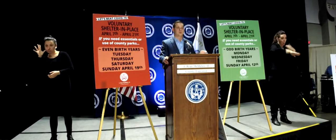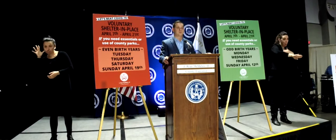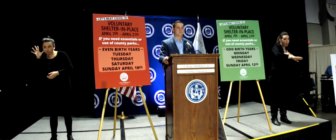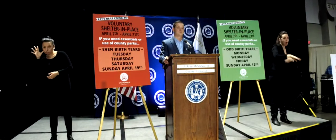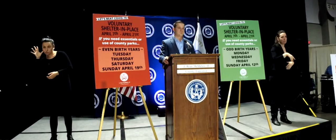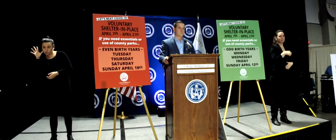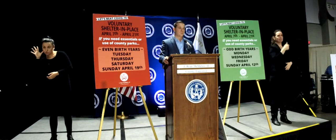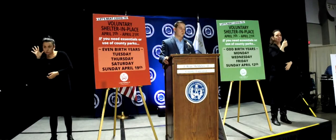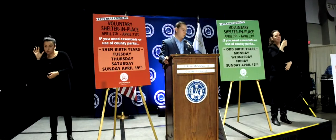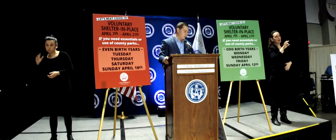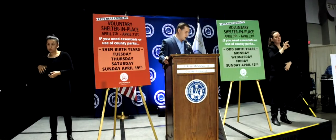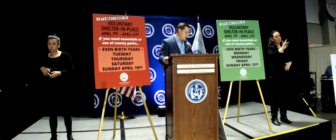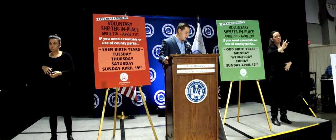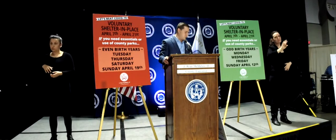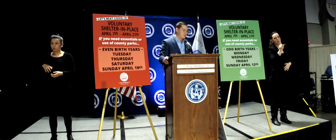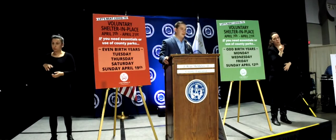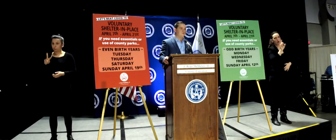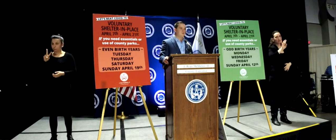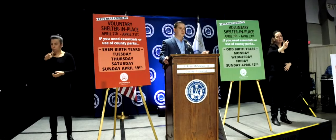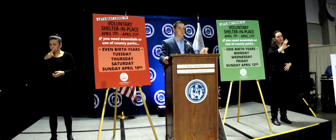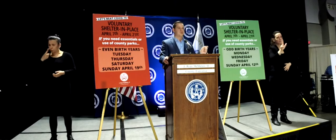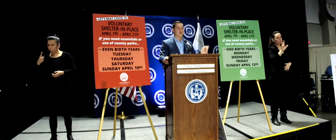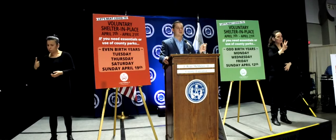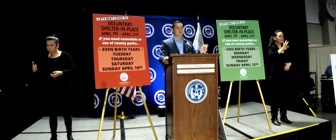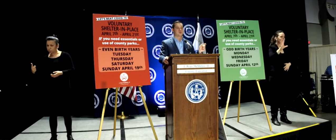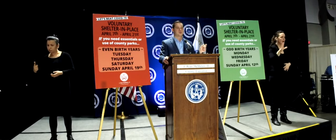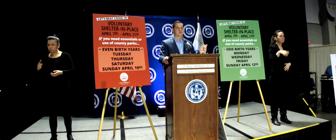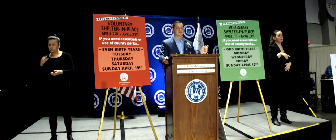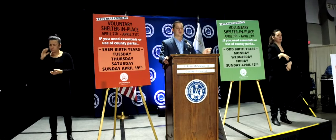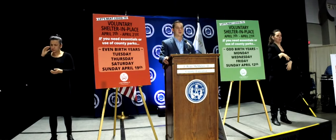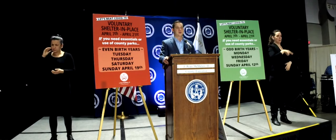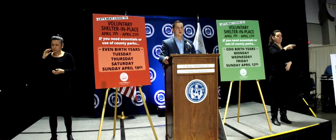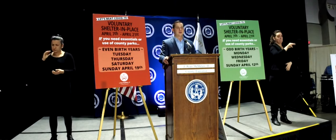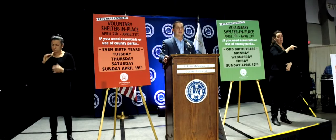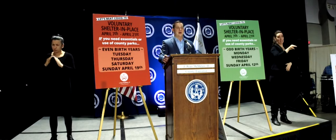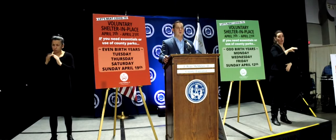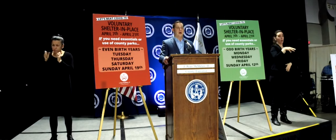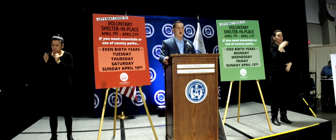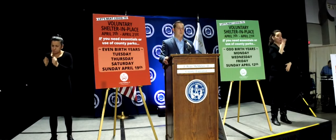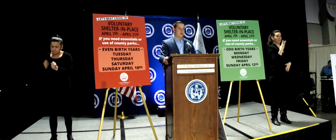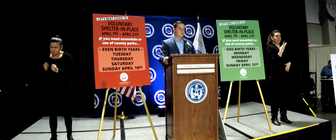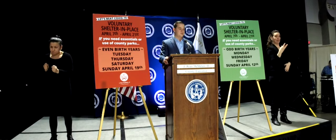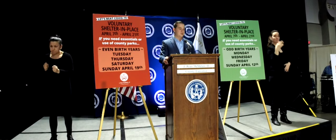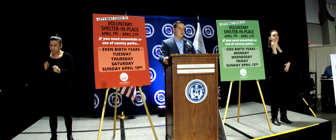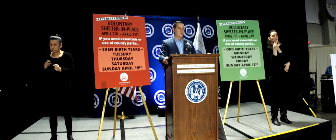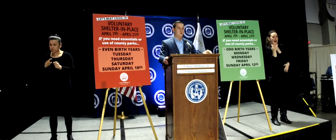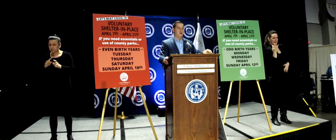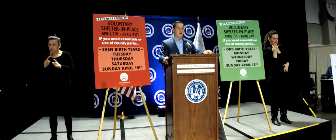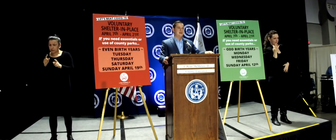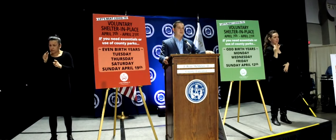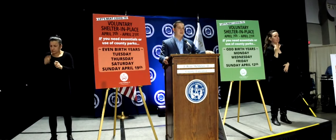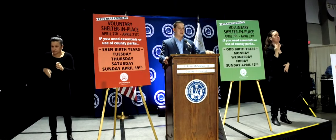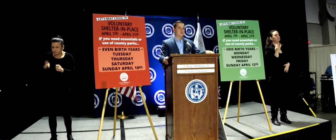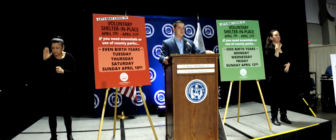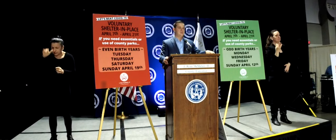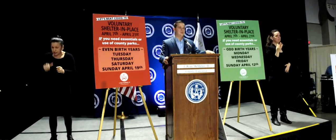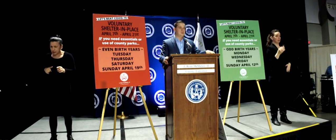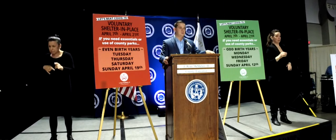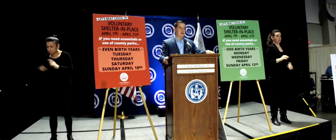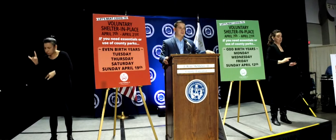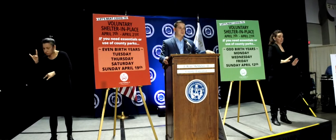2 weeks, we'll get ourselves to that 50% social distancing. That will help us when we're